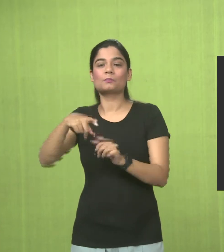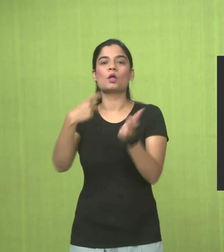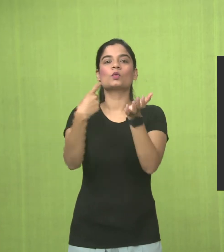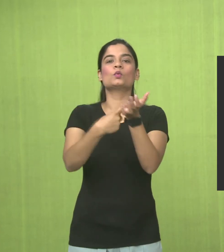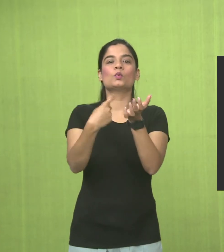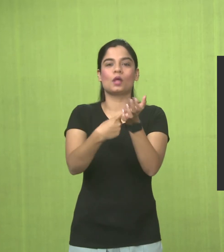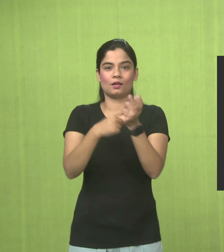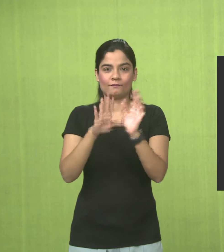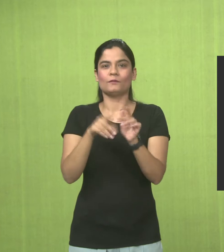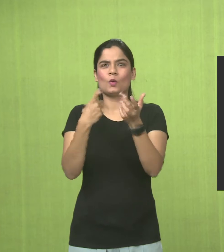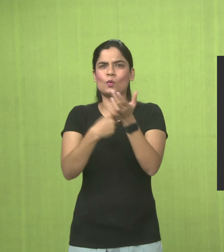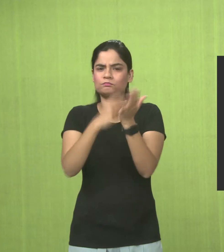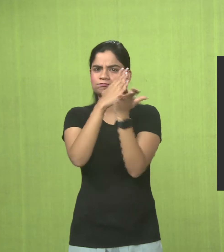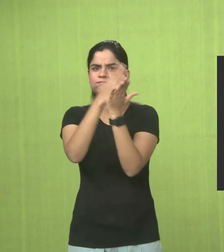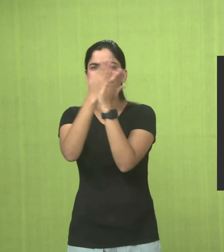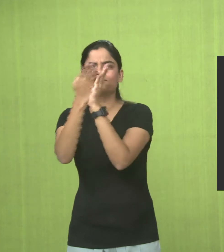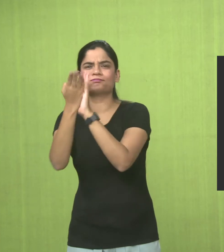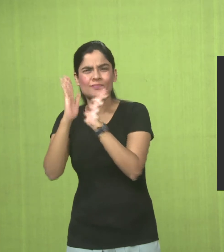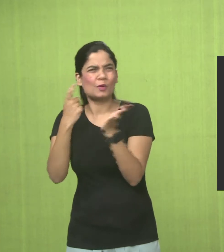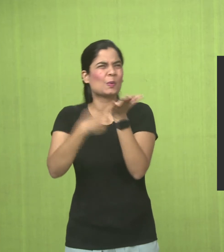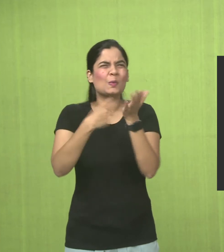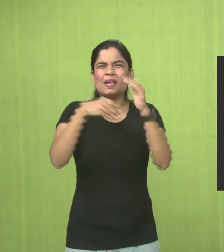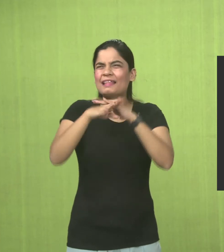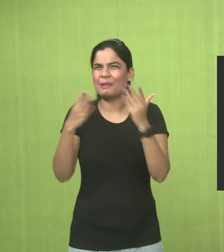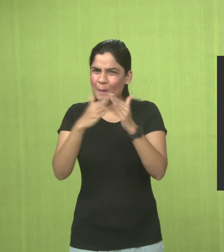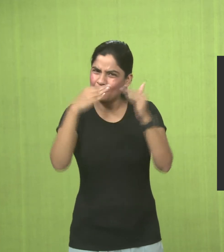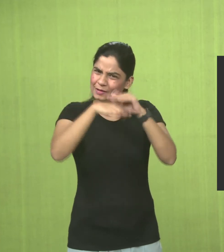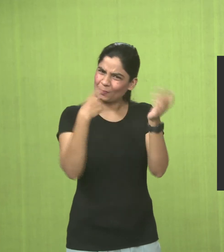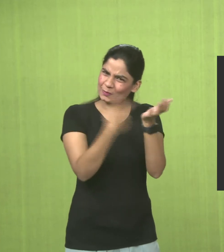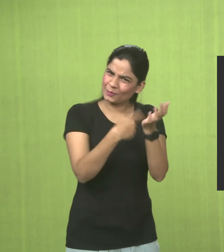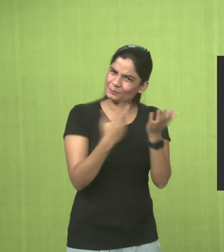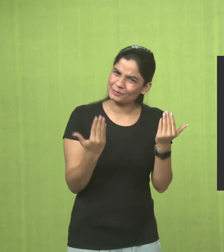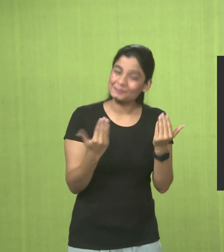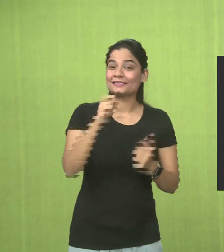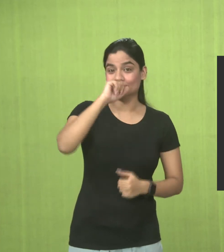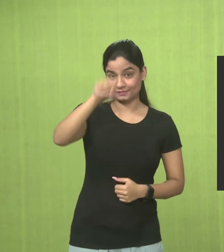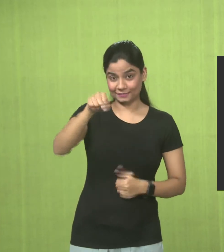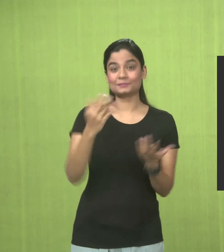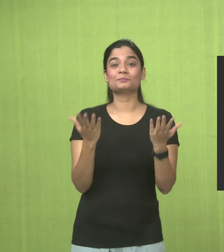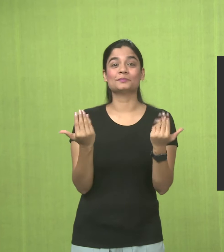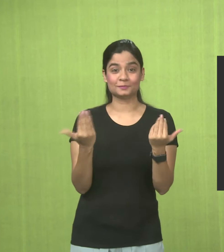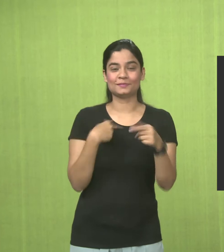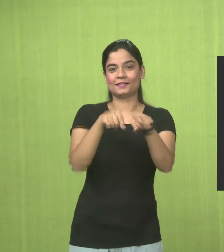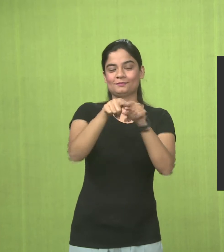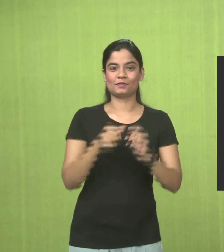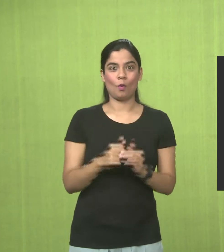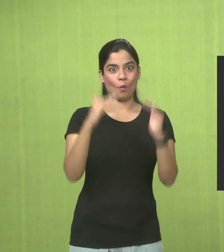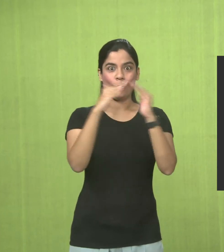Science has its own applications, own principles, rules and facts. Do we have these in the house? Yes, we